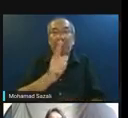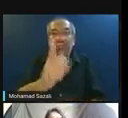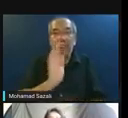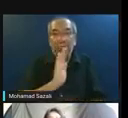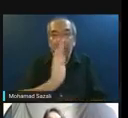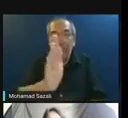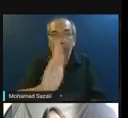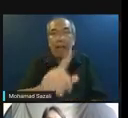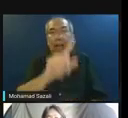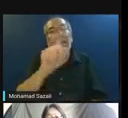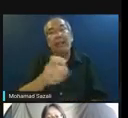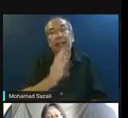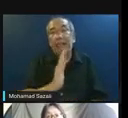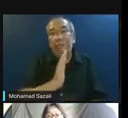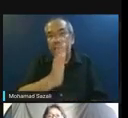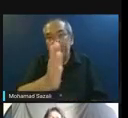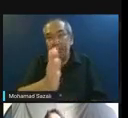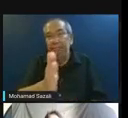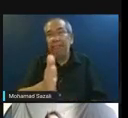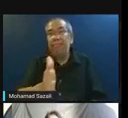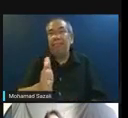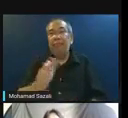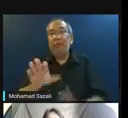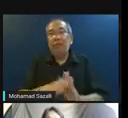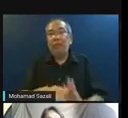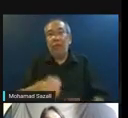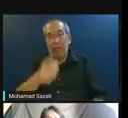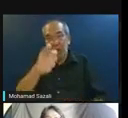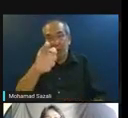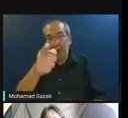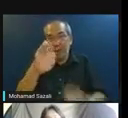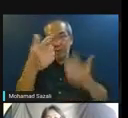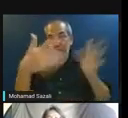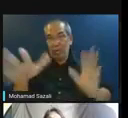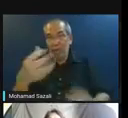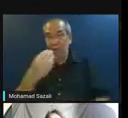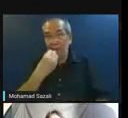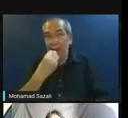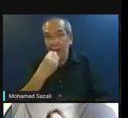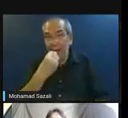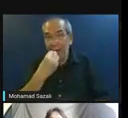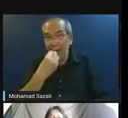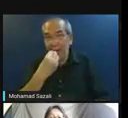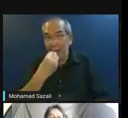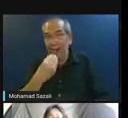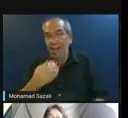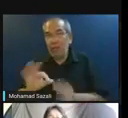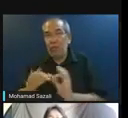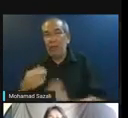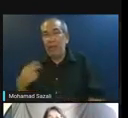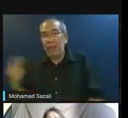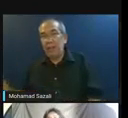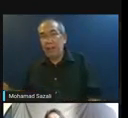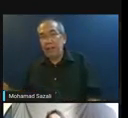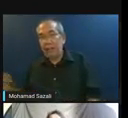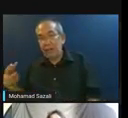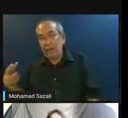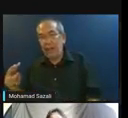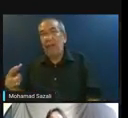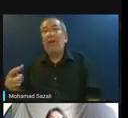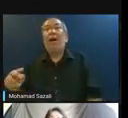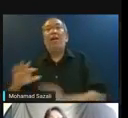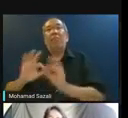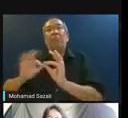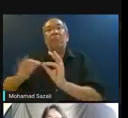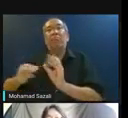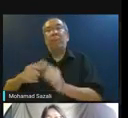because we have to look at each other's face. We have to look at each other's signing for us to communicate. So let's say you want to ask me,